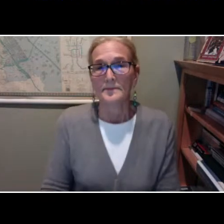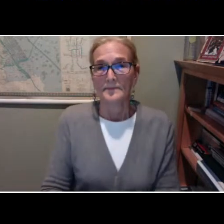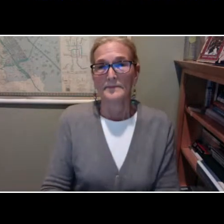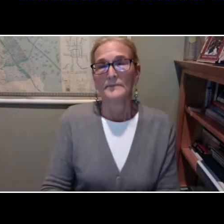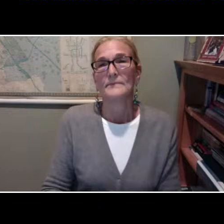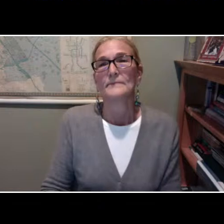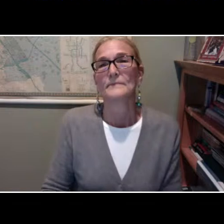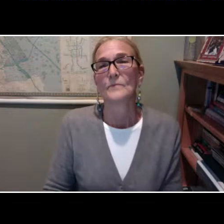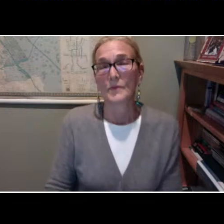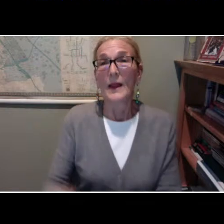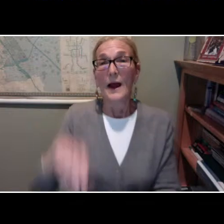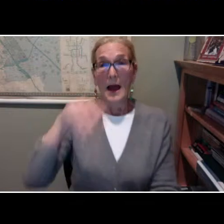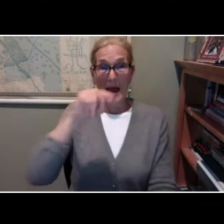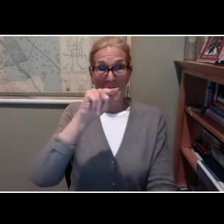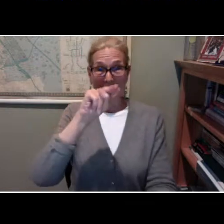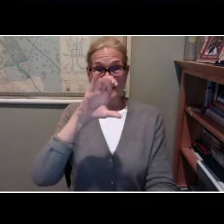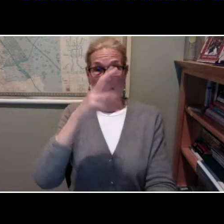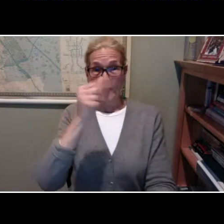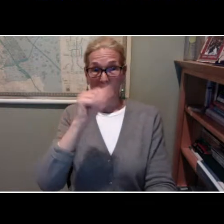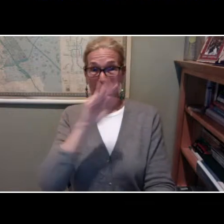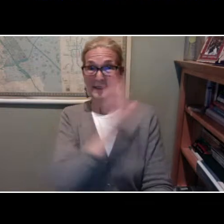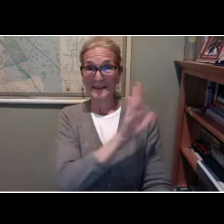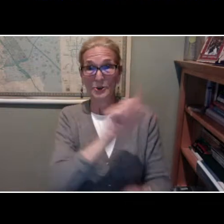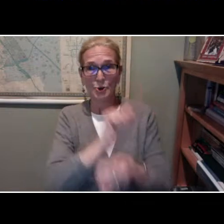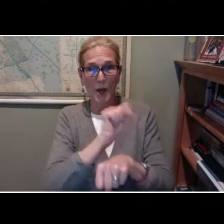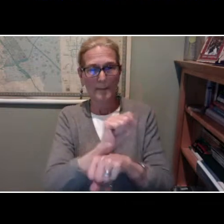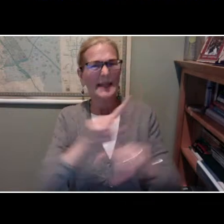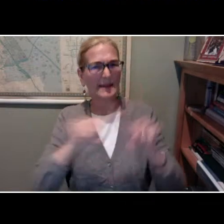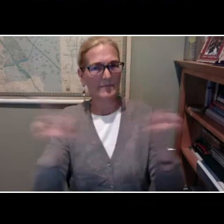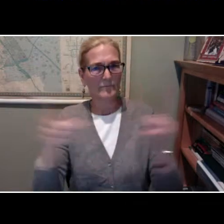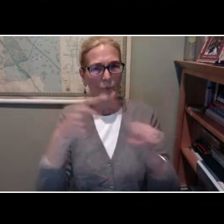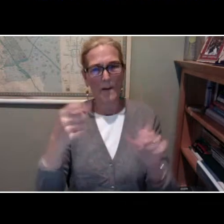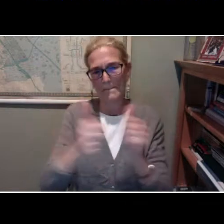miss the boat on language acquisition.